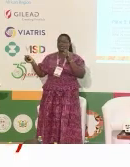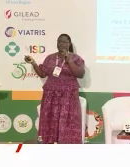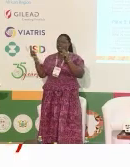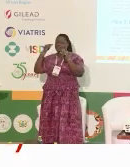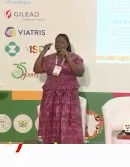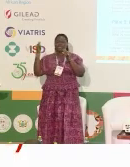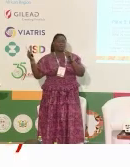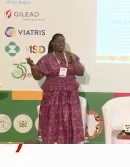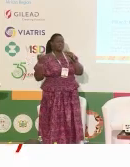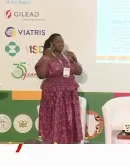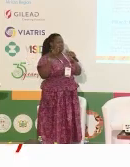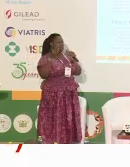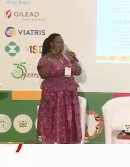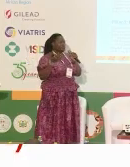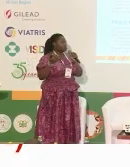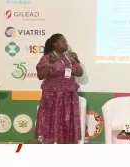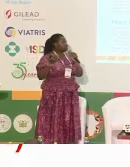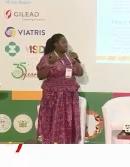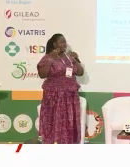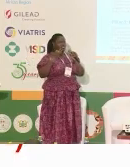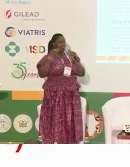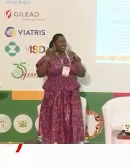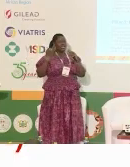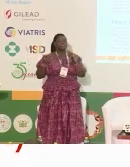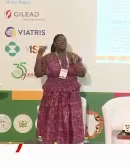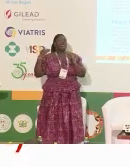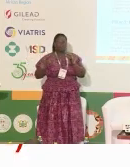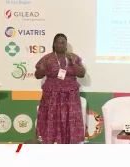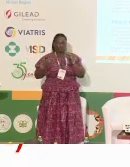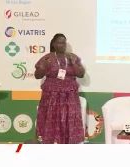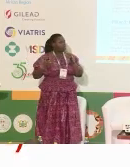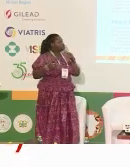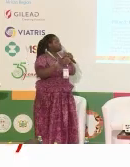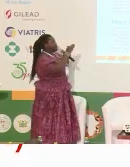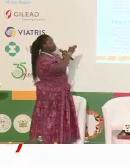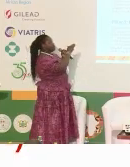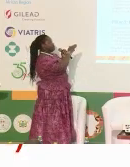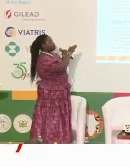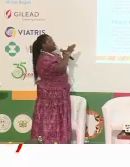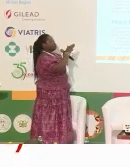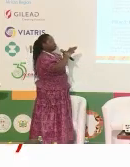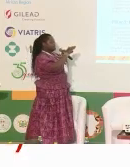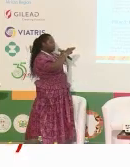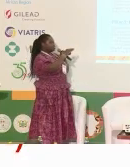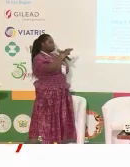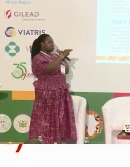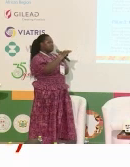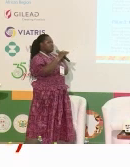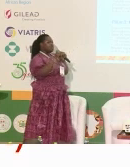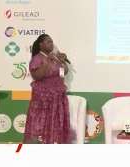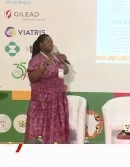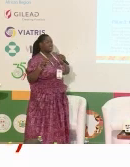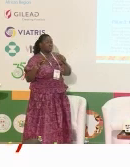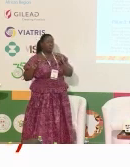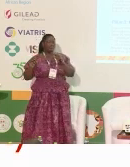workers are making snide comments or snide remarks about you. And you're like, is this what I came here for? So this value clarification and attitude transformation training